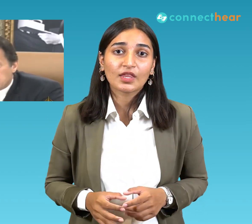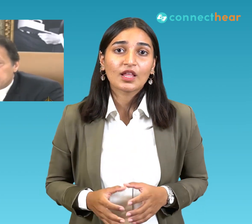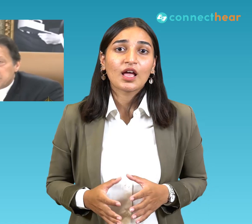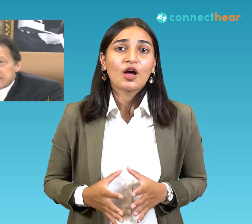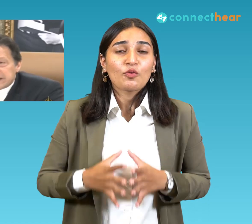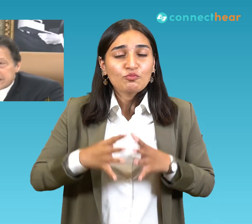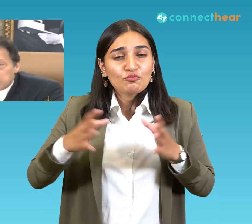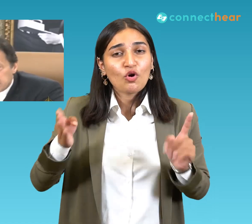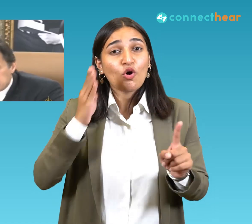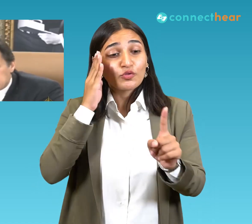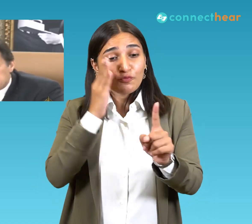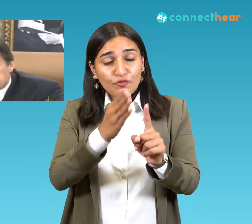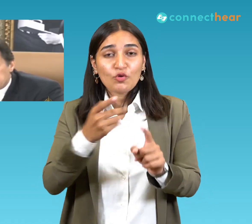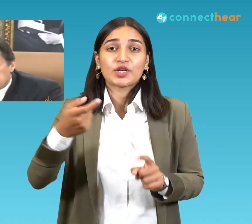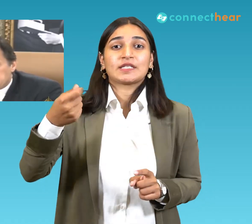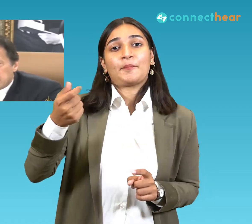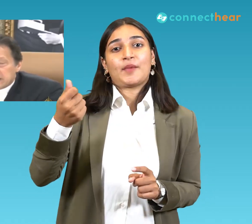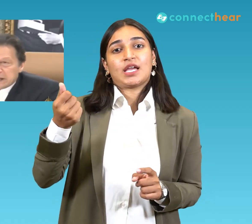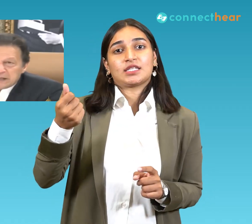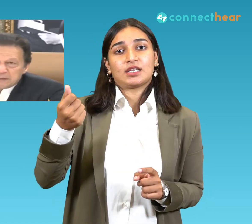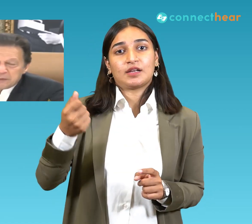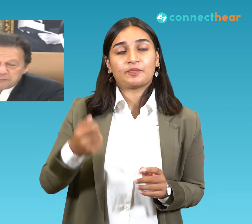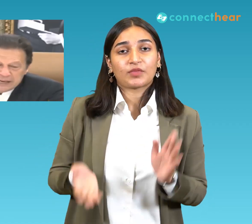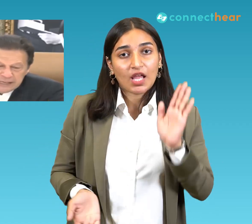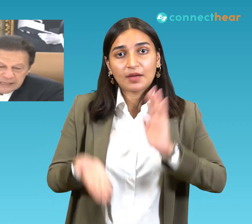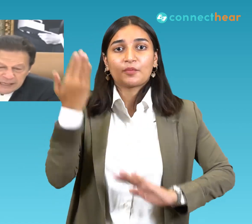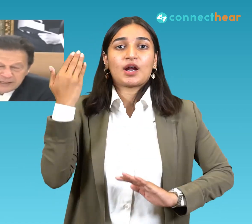all about creating wealth by